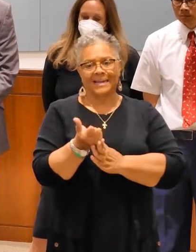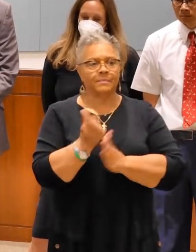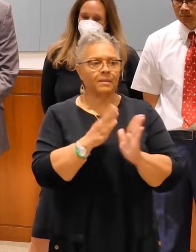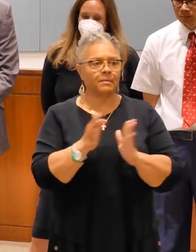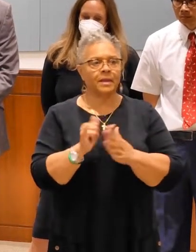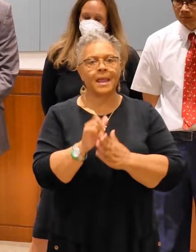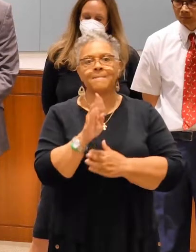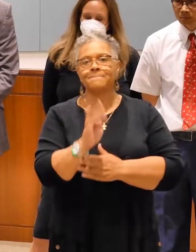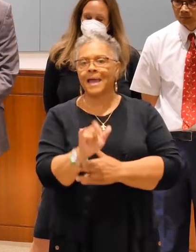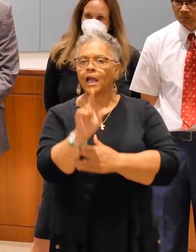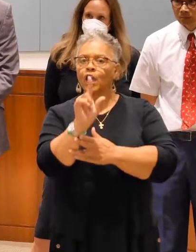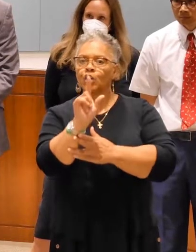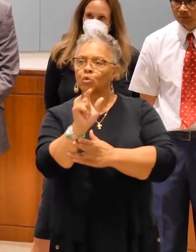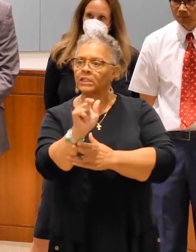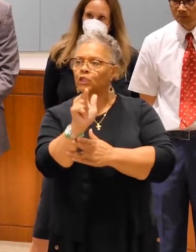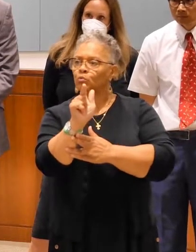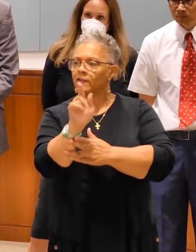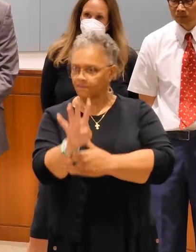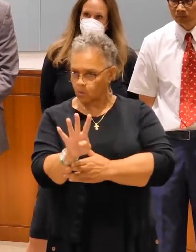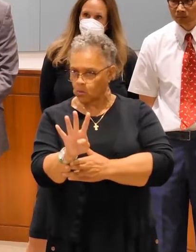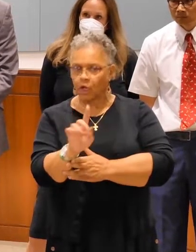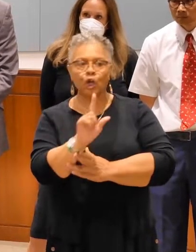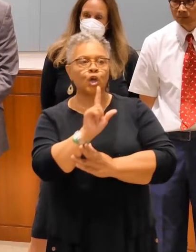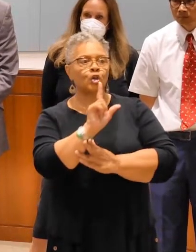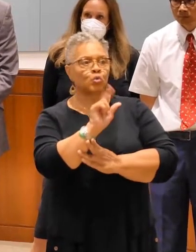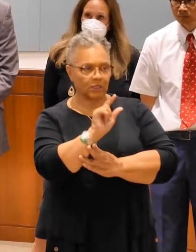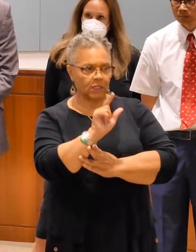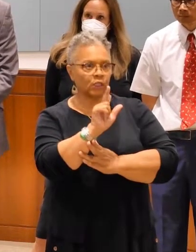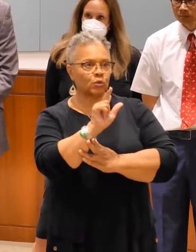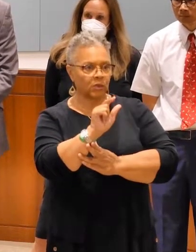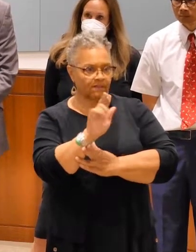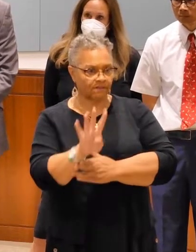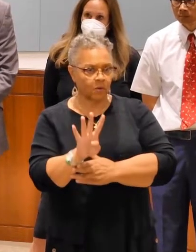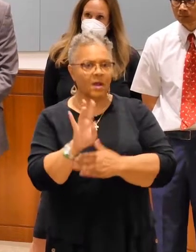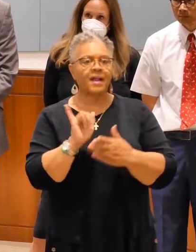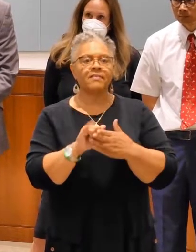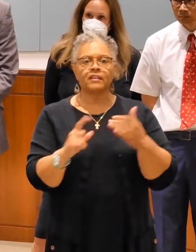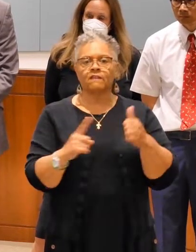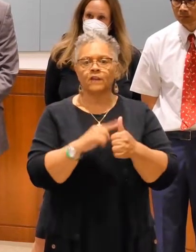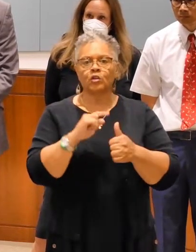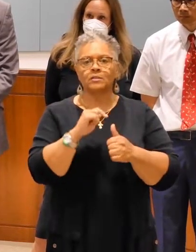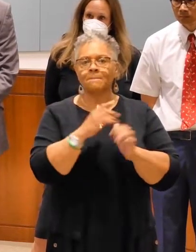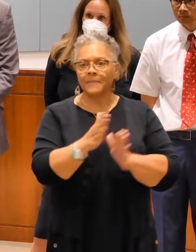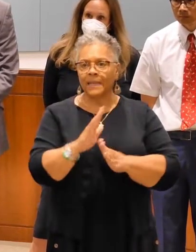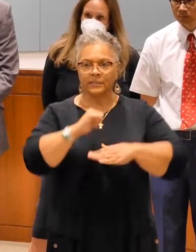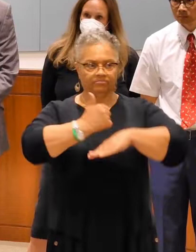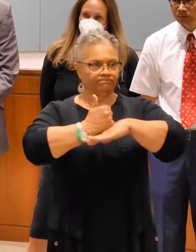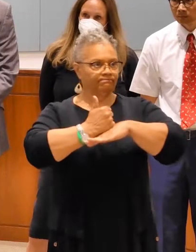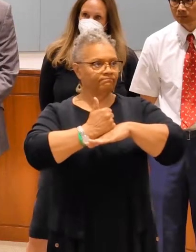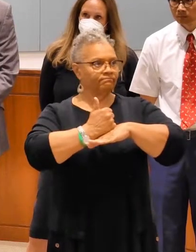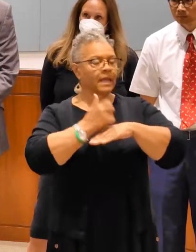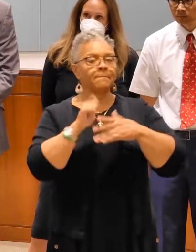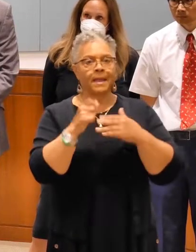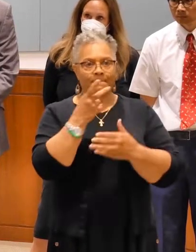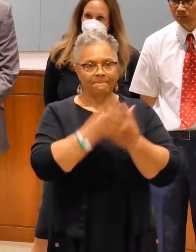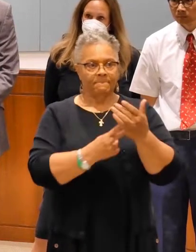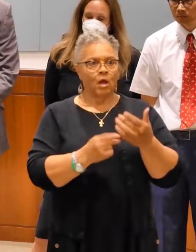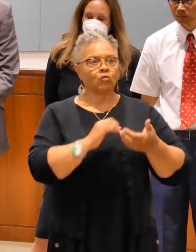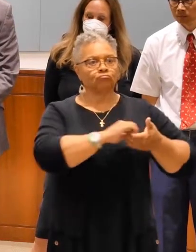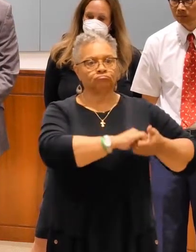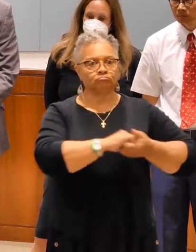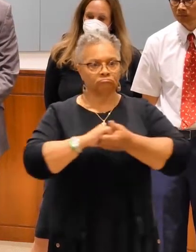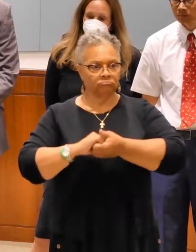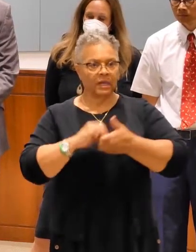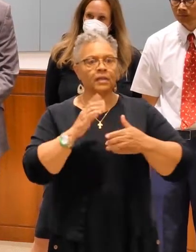2024. 2024. This was the first such plan developed and approved by both entities, demonstrating our shared